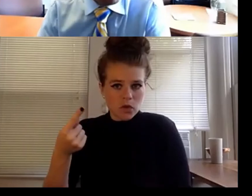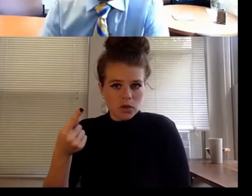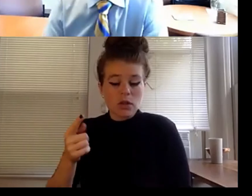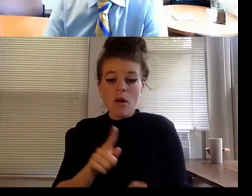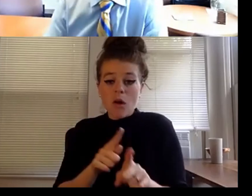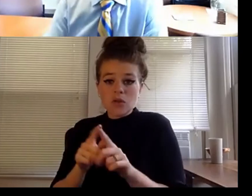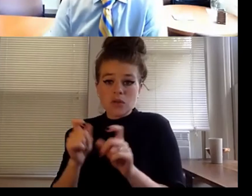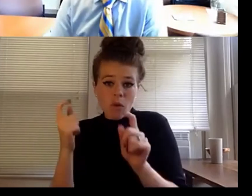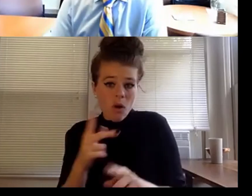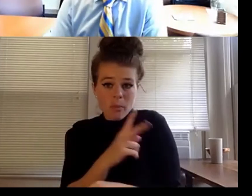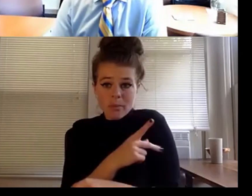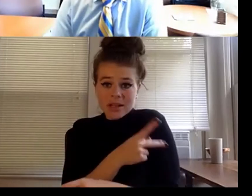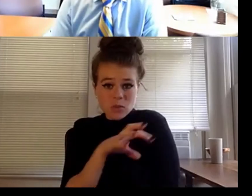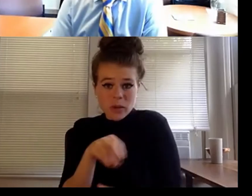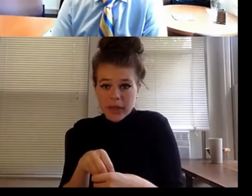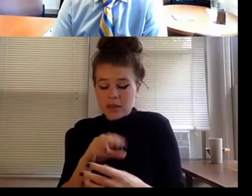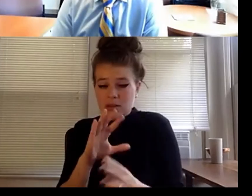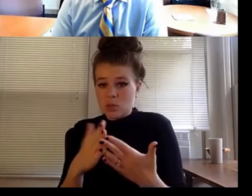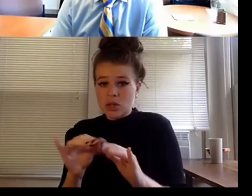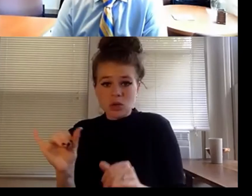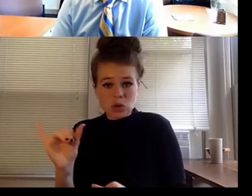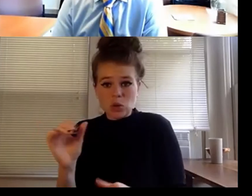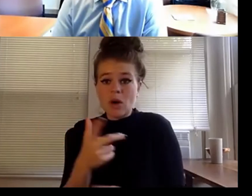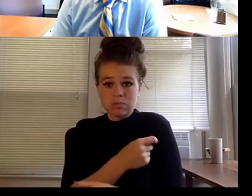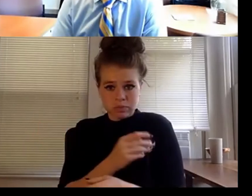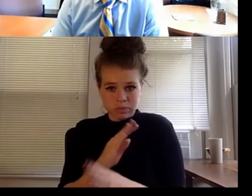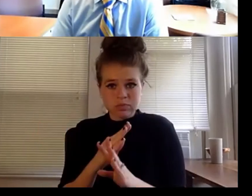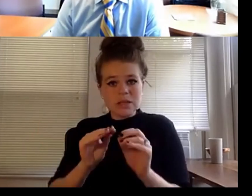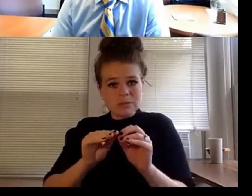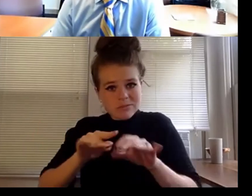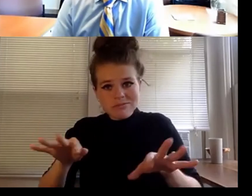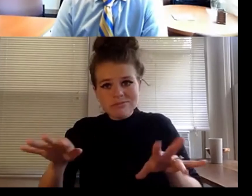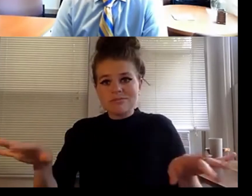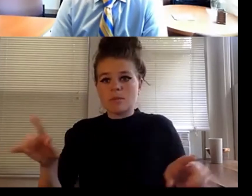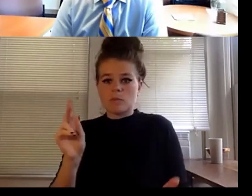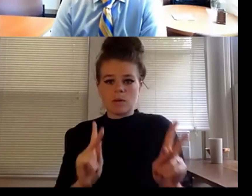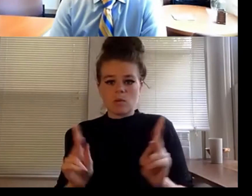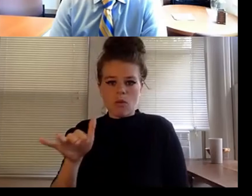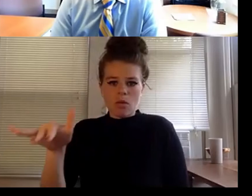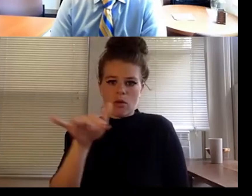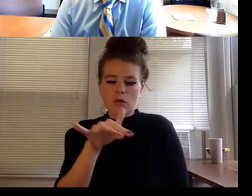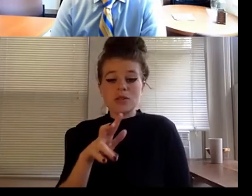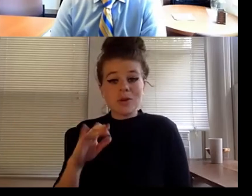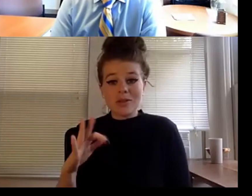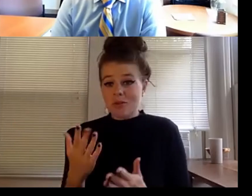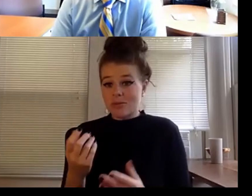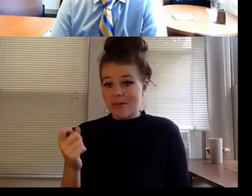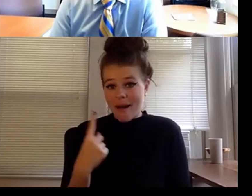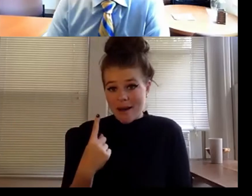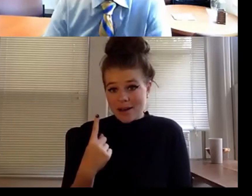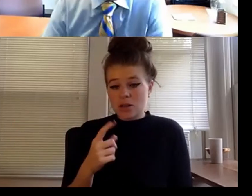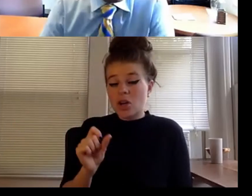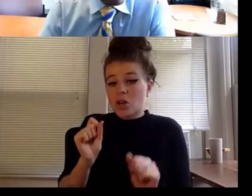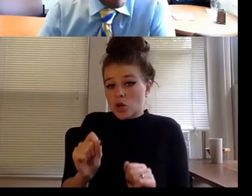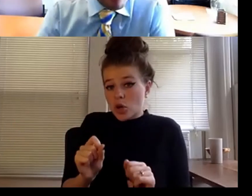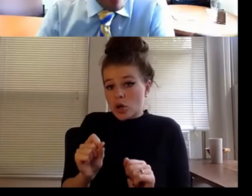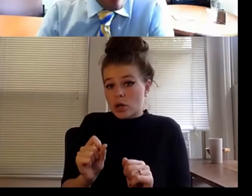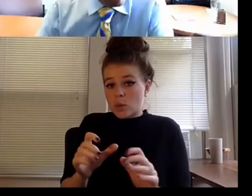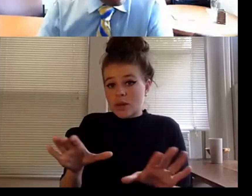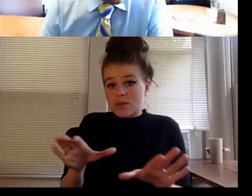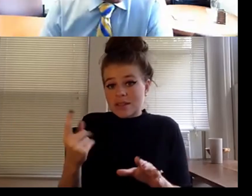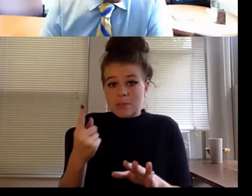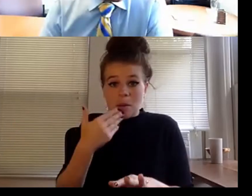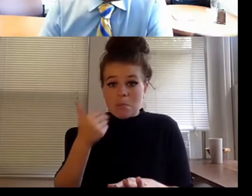in the community, and being able to deliver it to our community. So if you ask me, could it have been done any